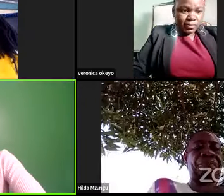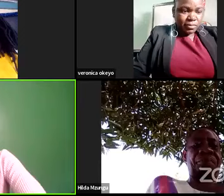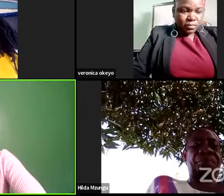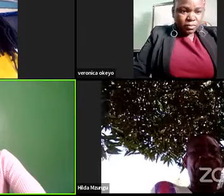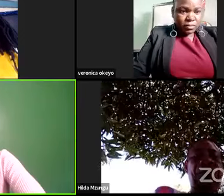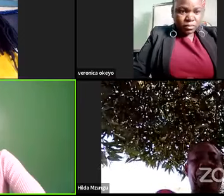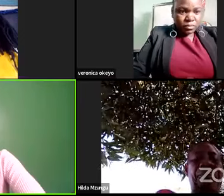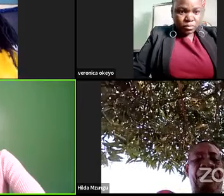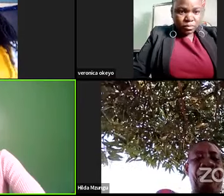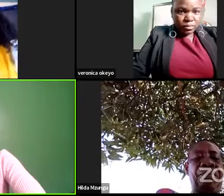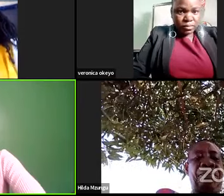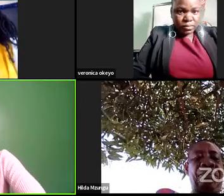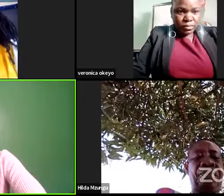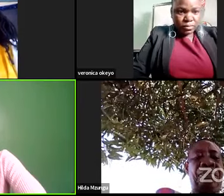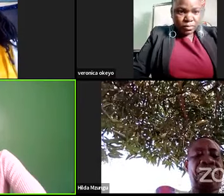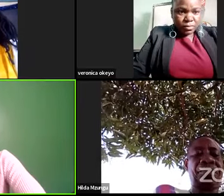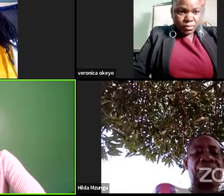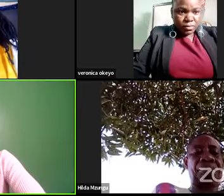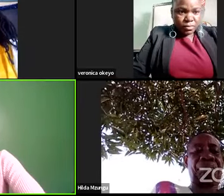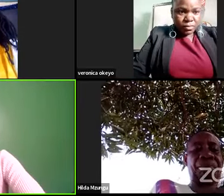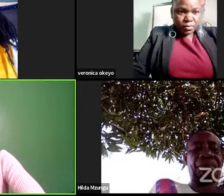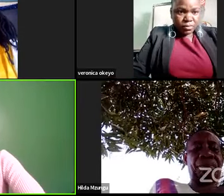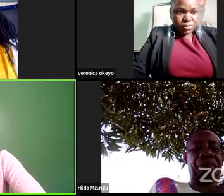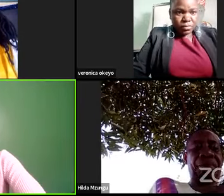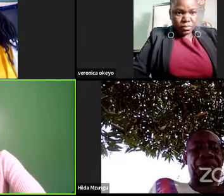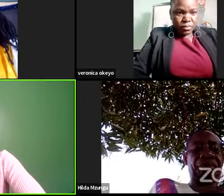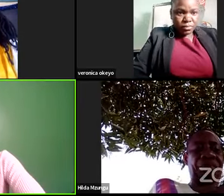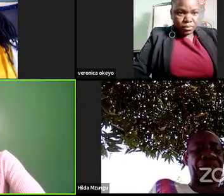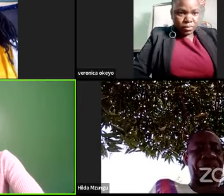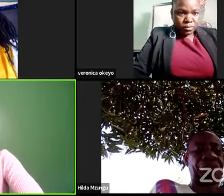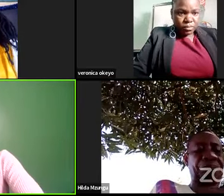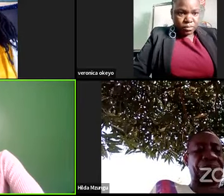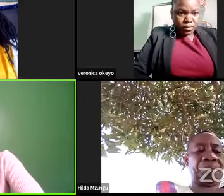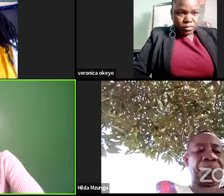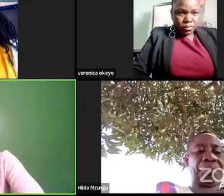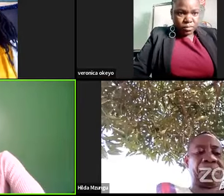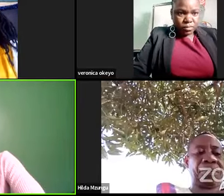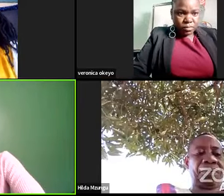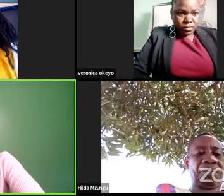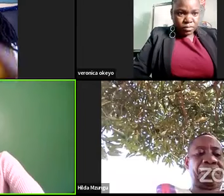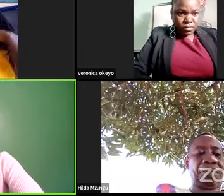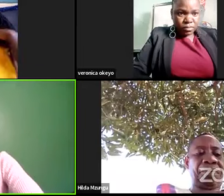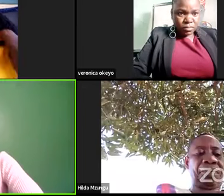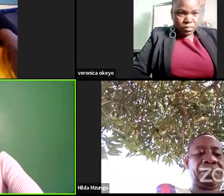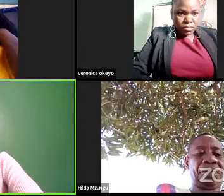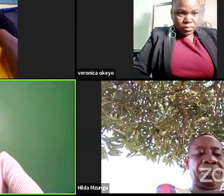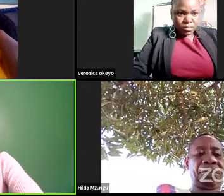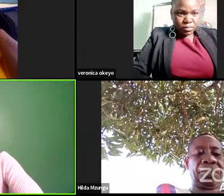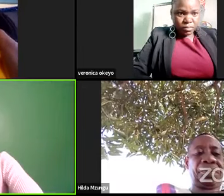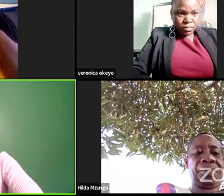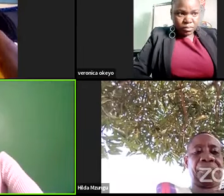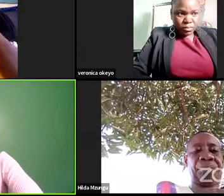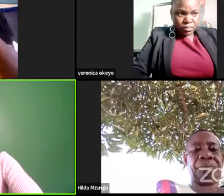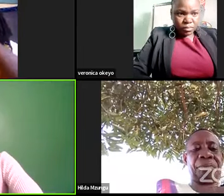But then again, we are talking about corruption as a broad range of effects on the health sector, by an extension on the reproductive